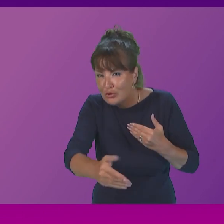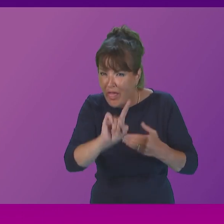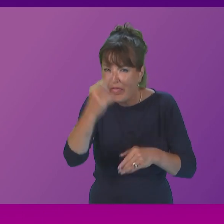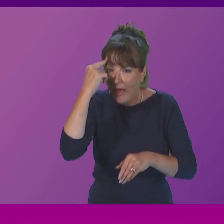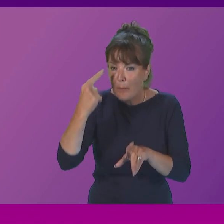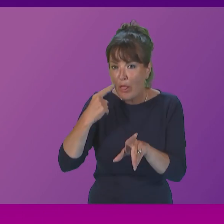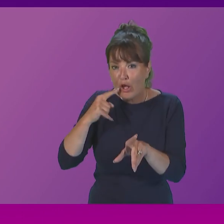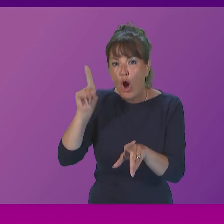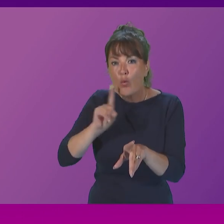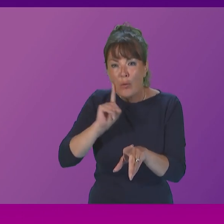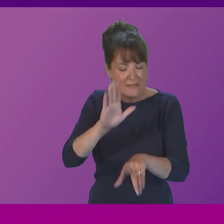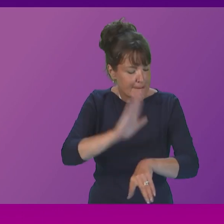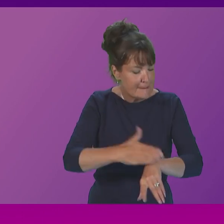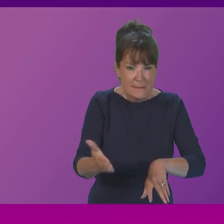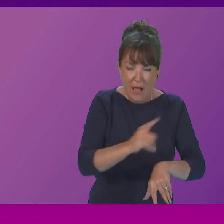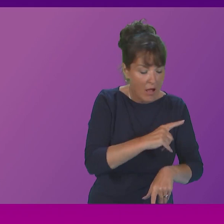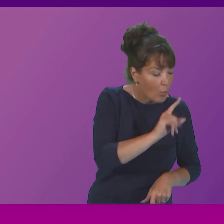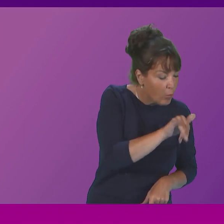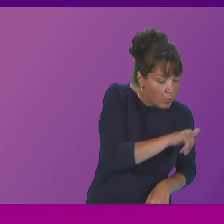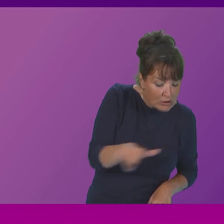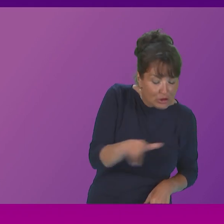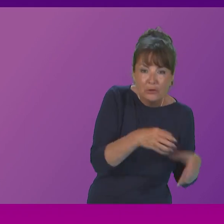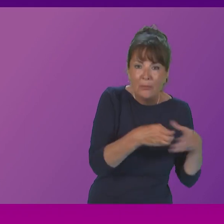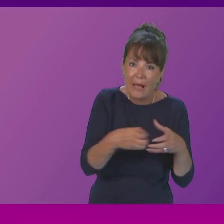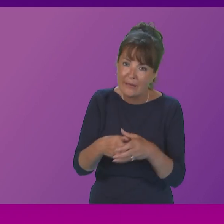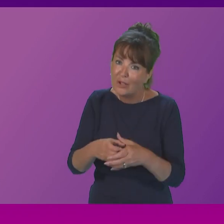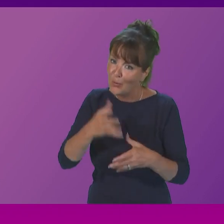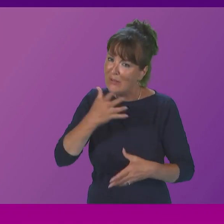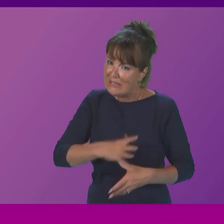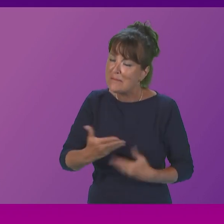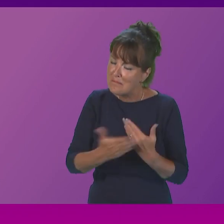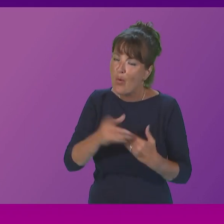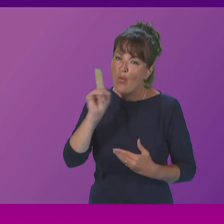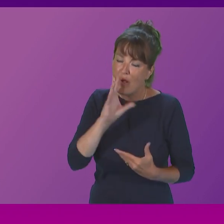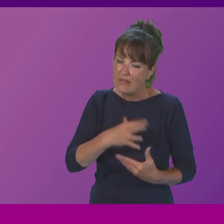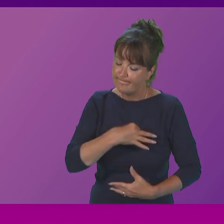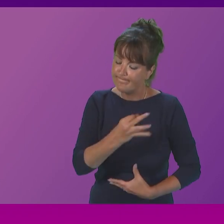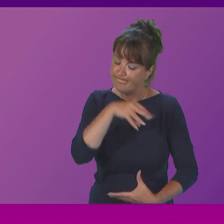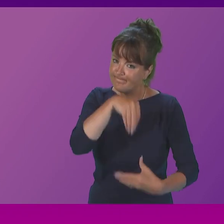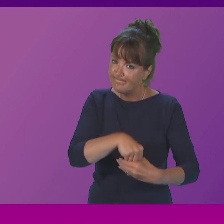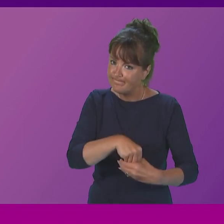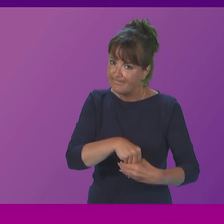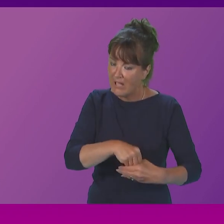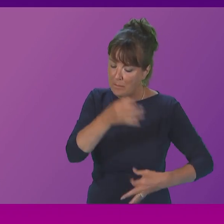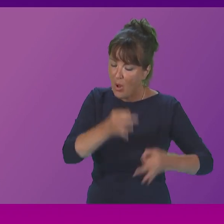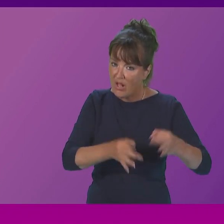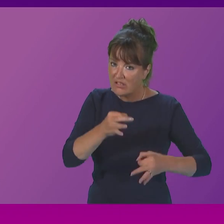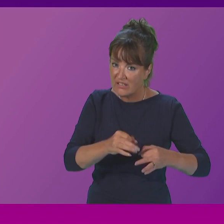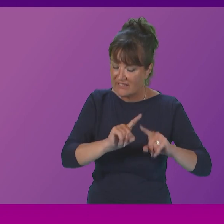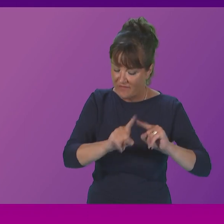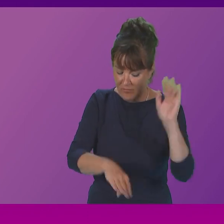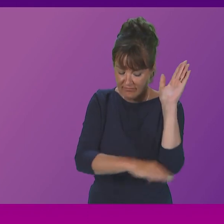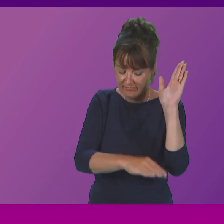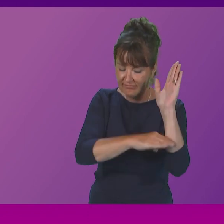matter whatever party, it doesn't matter. We do need more representation, and what we need is we need representation at every